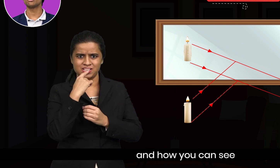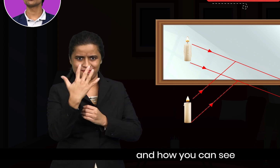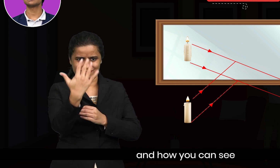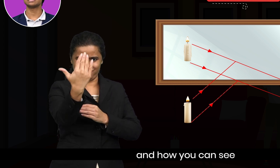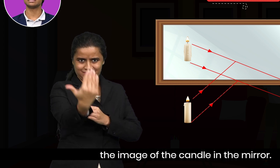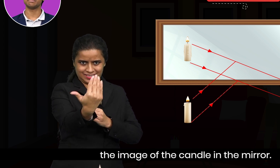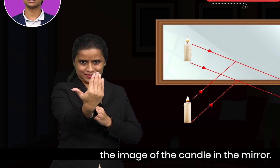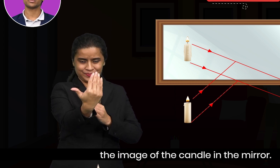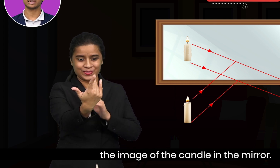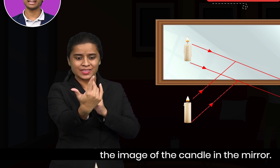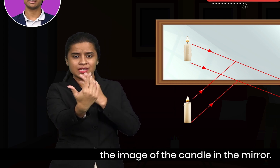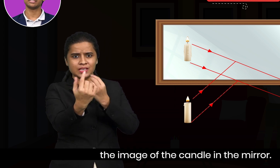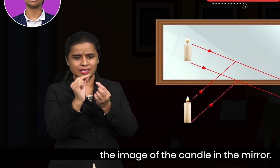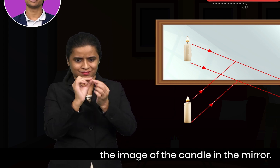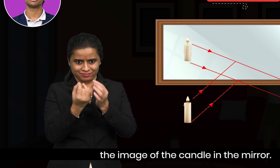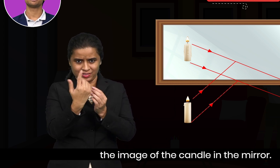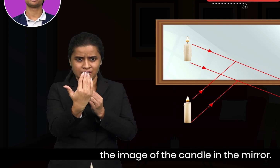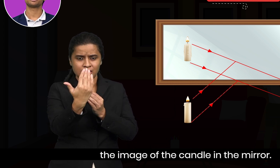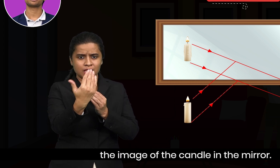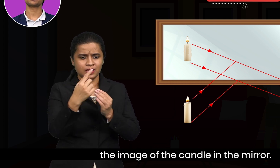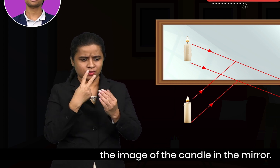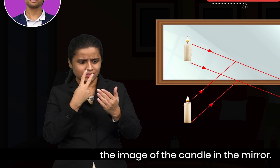and how you can see the image of the candle in the mirror.